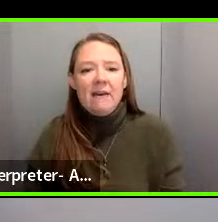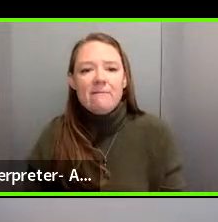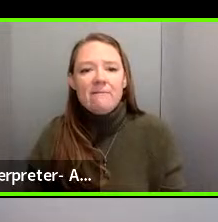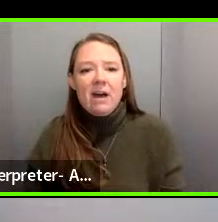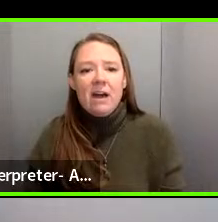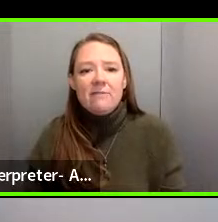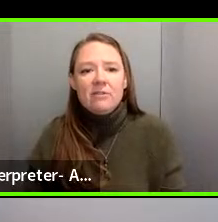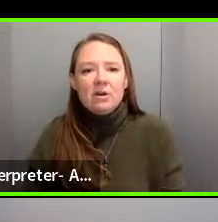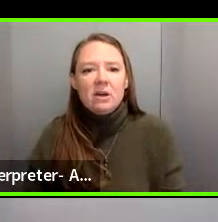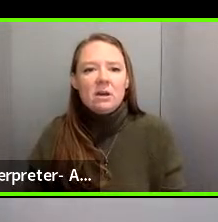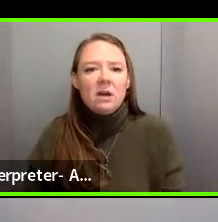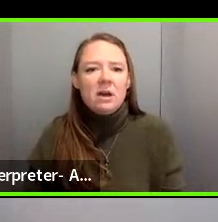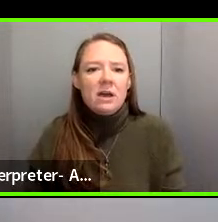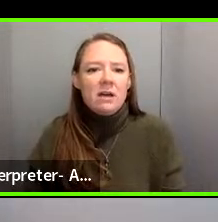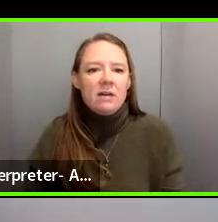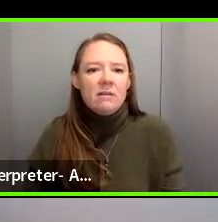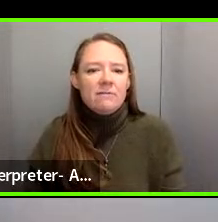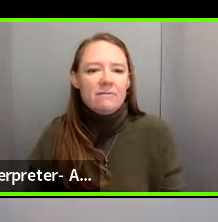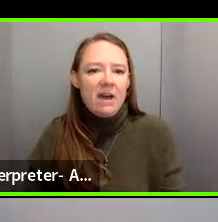Let's have five